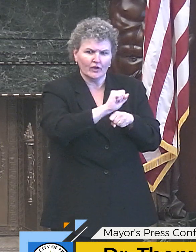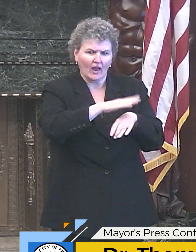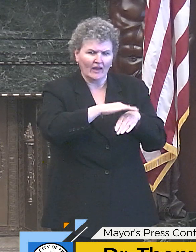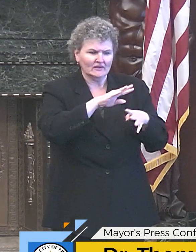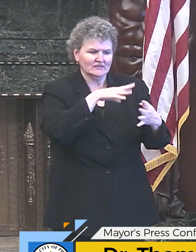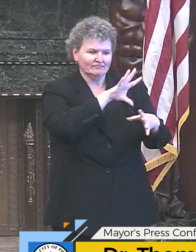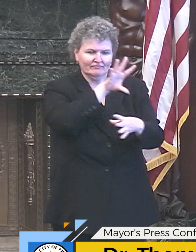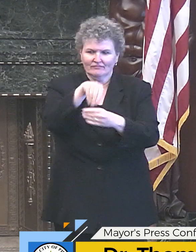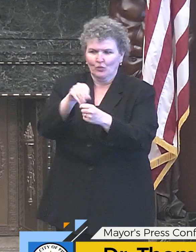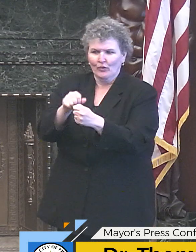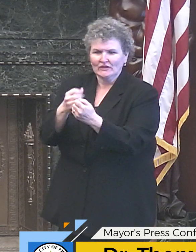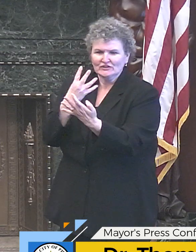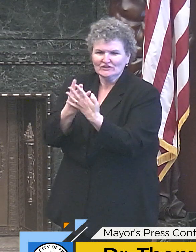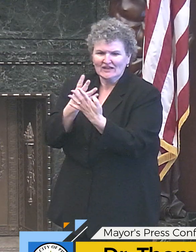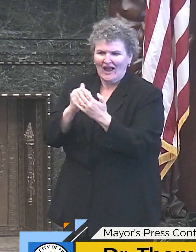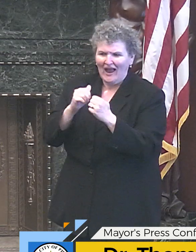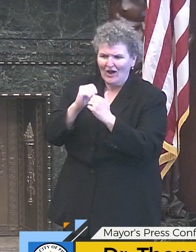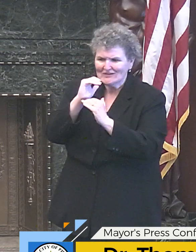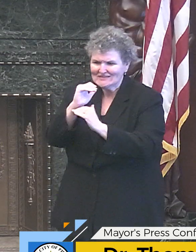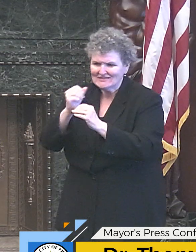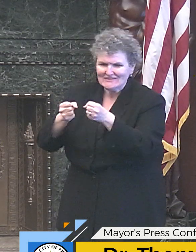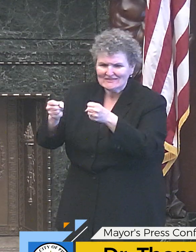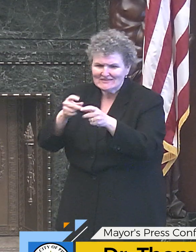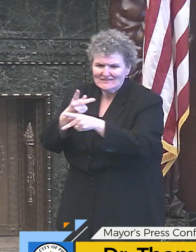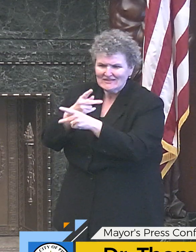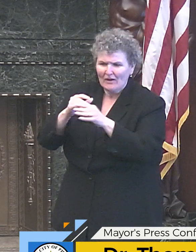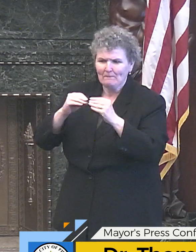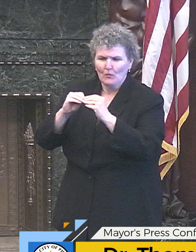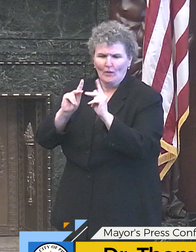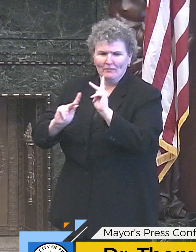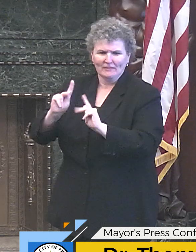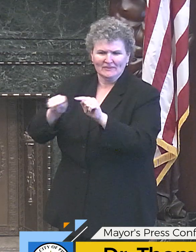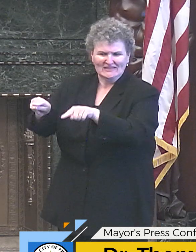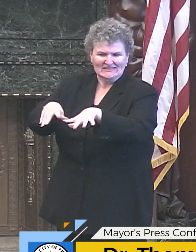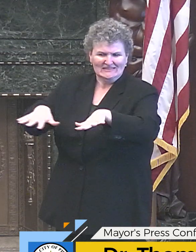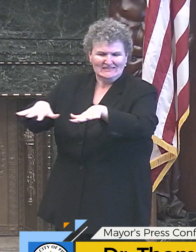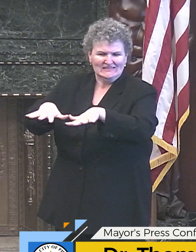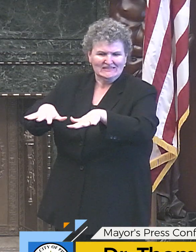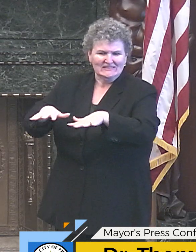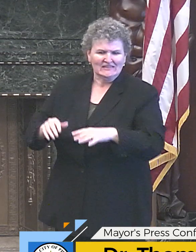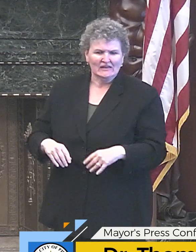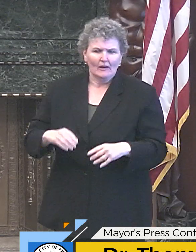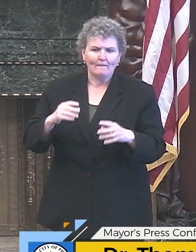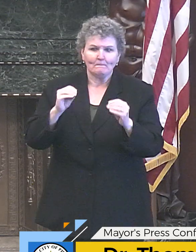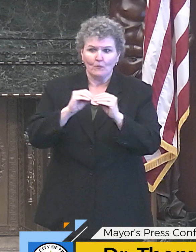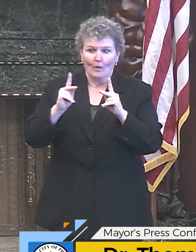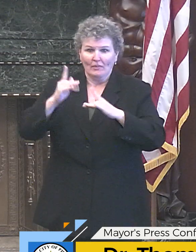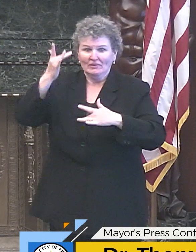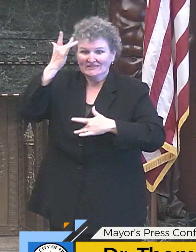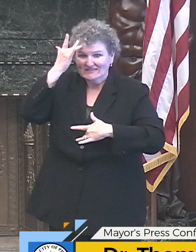try to contain this infection. That includes separating off people who are infected from those who are